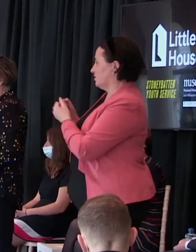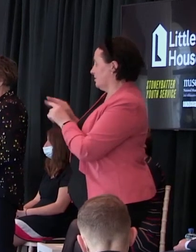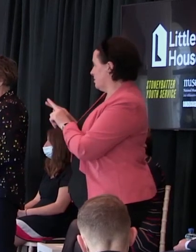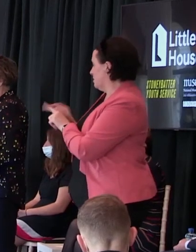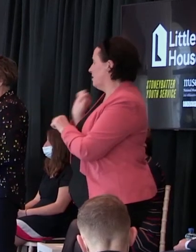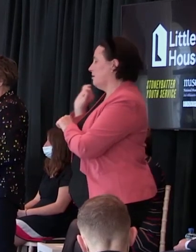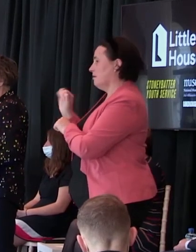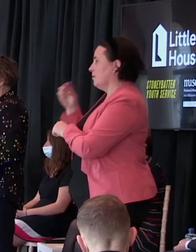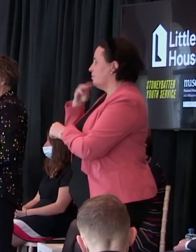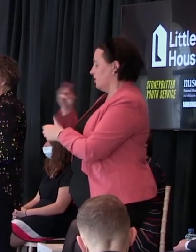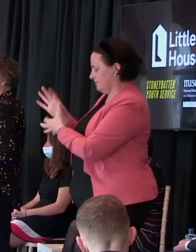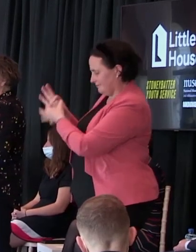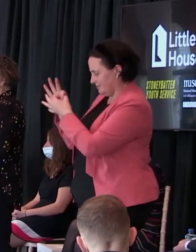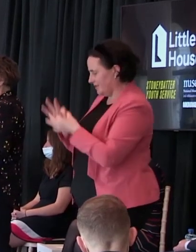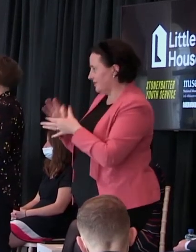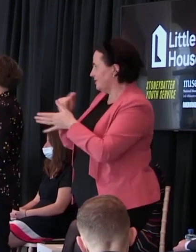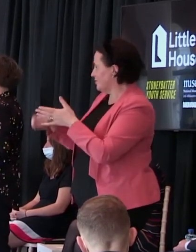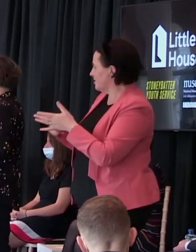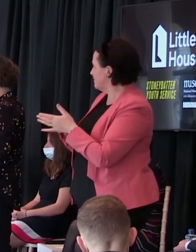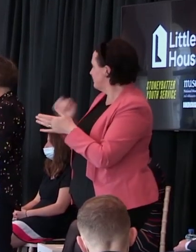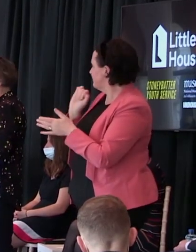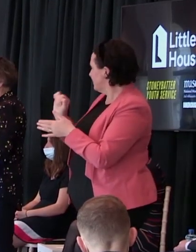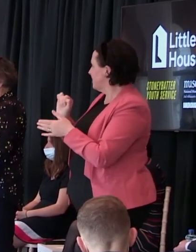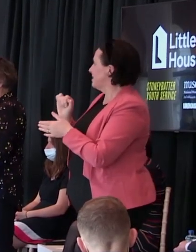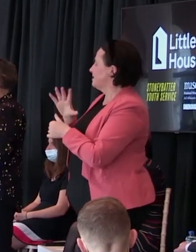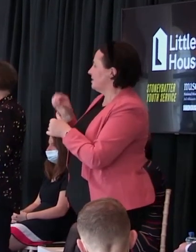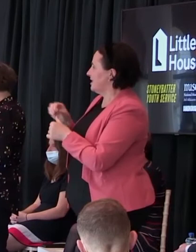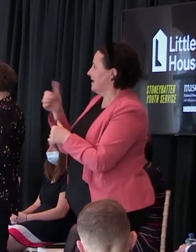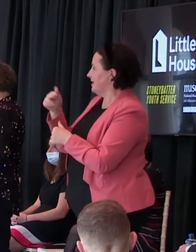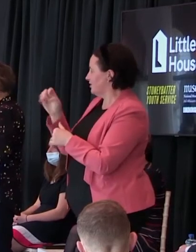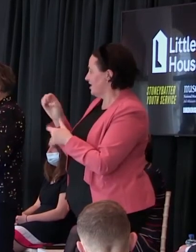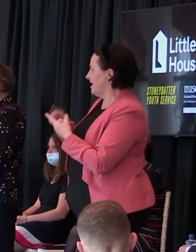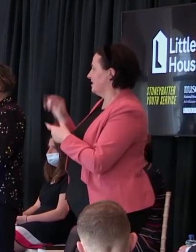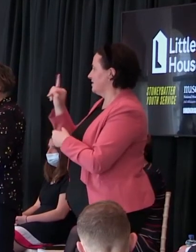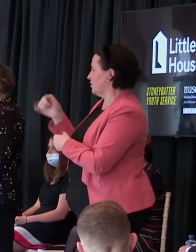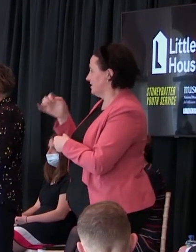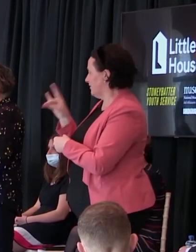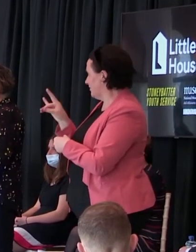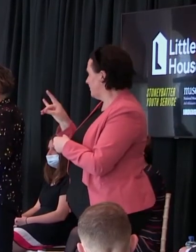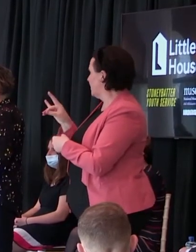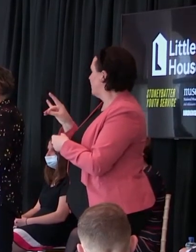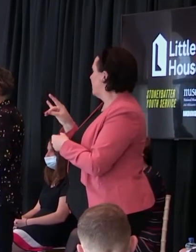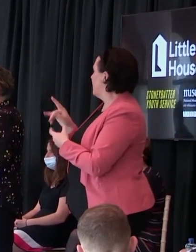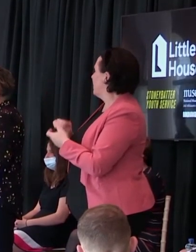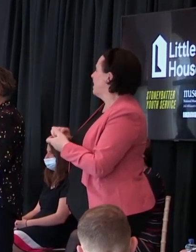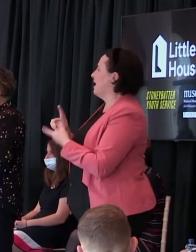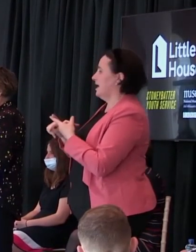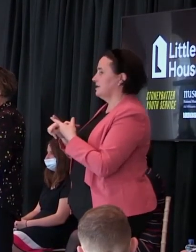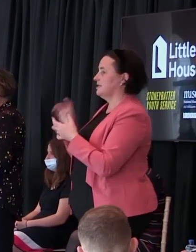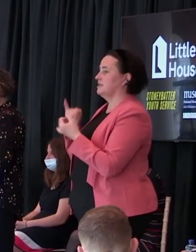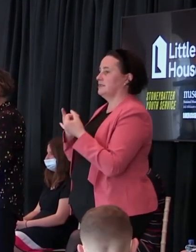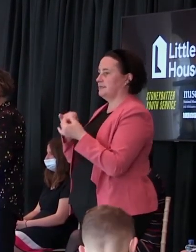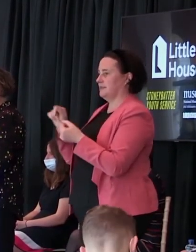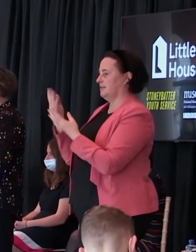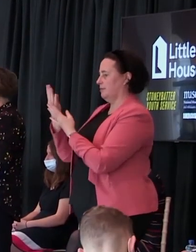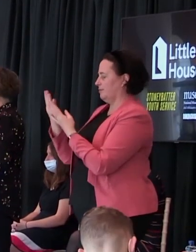were really important to this project, especially the workshop manager, Andre, and Joseph, and the boards that you made for